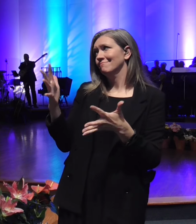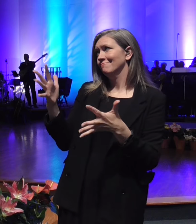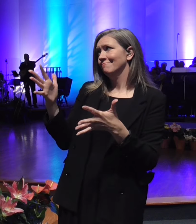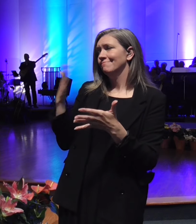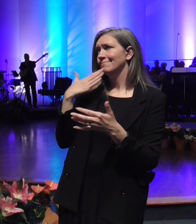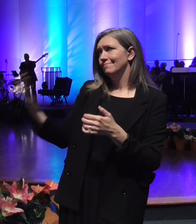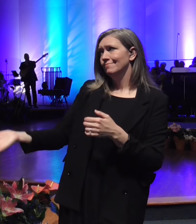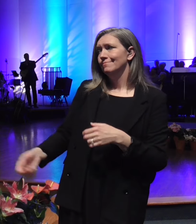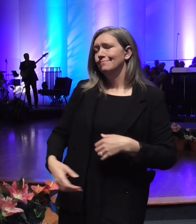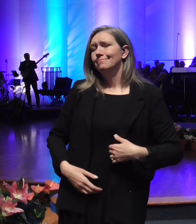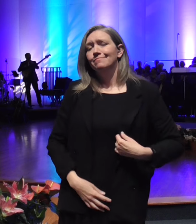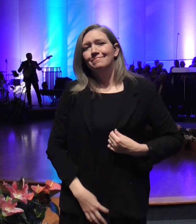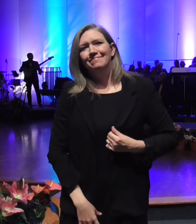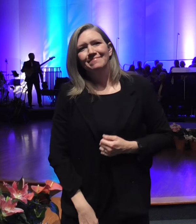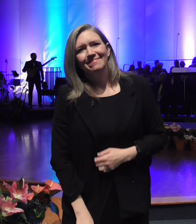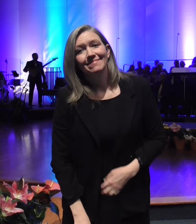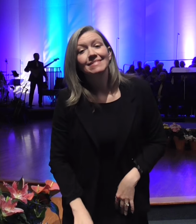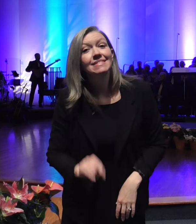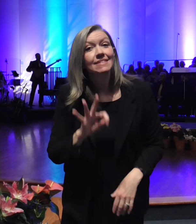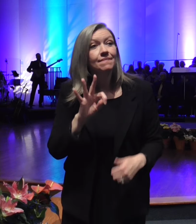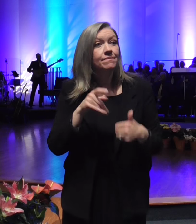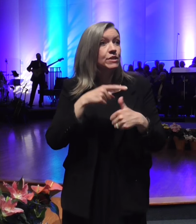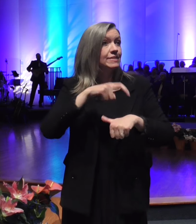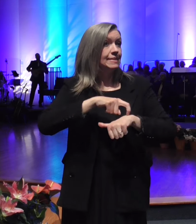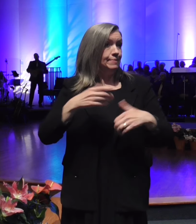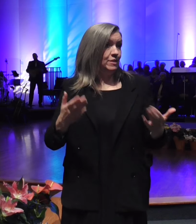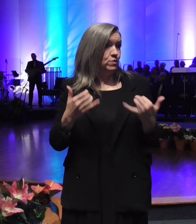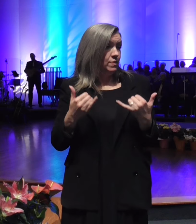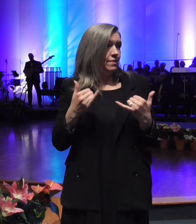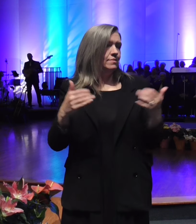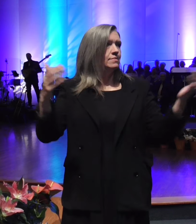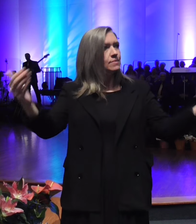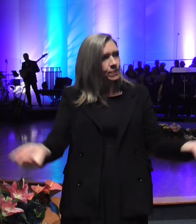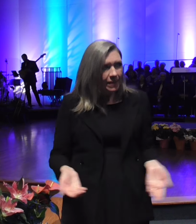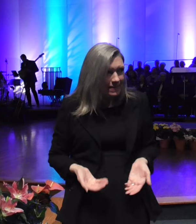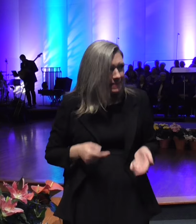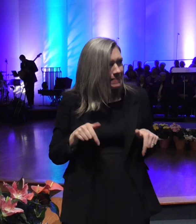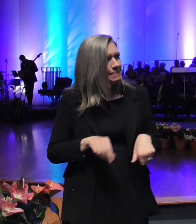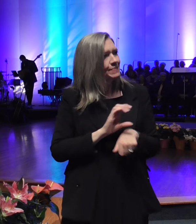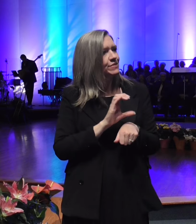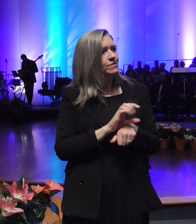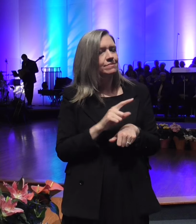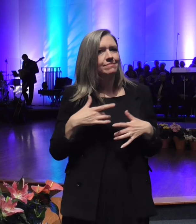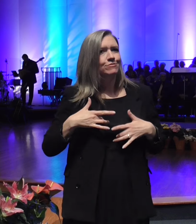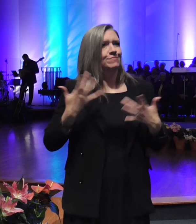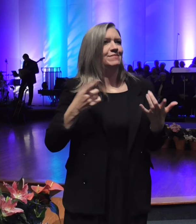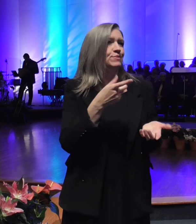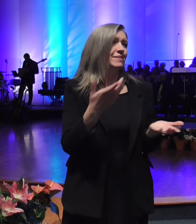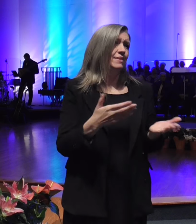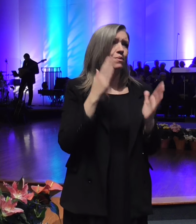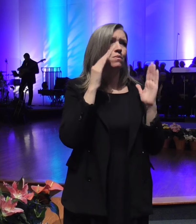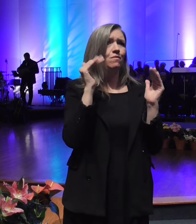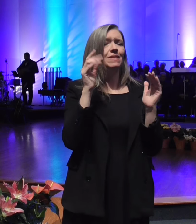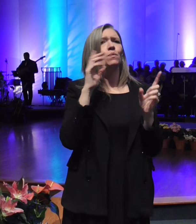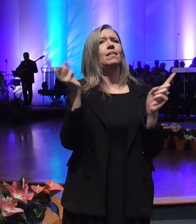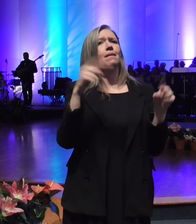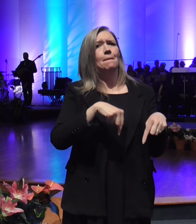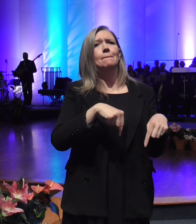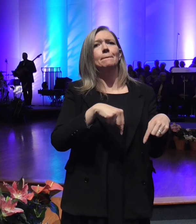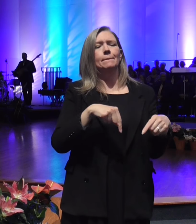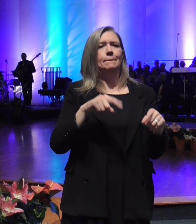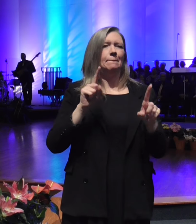you. If you're here for the first time today, welcome to Mile High Church. We're so delighted you're here. We hope you return many,